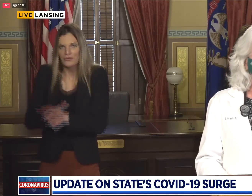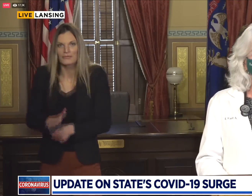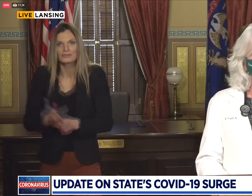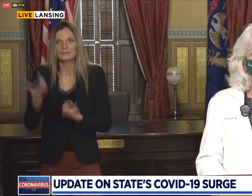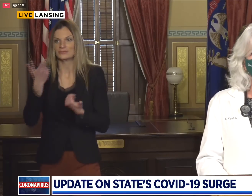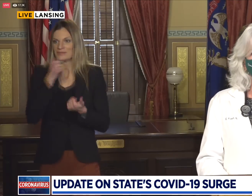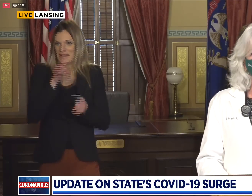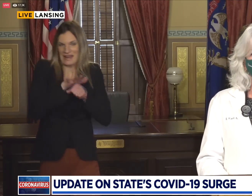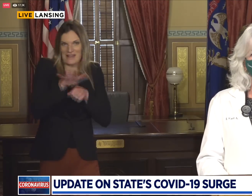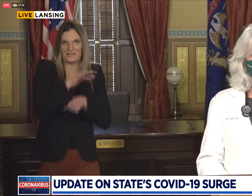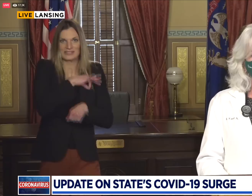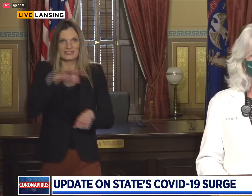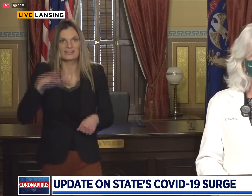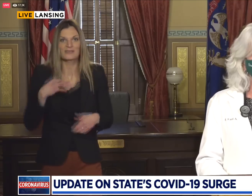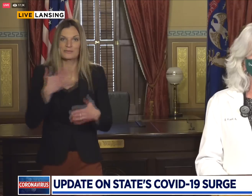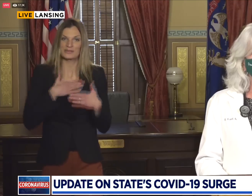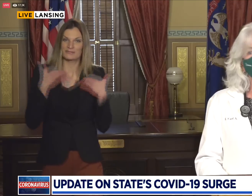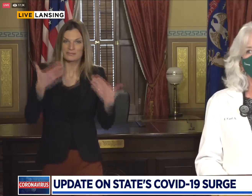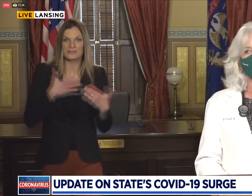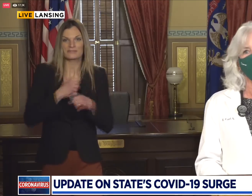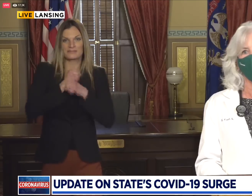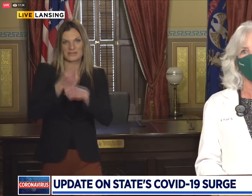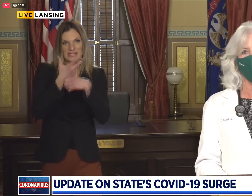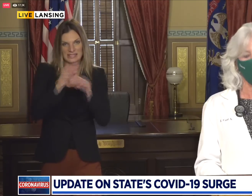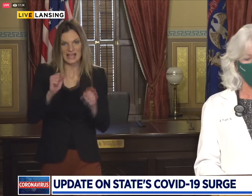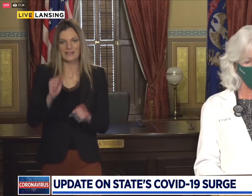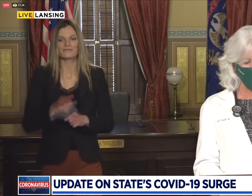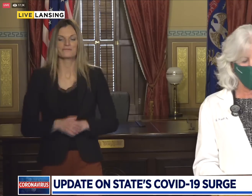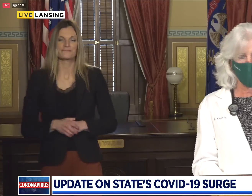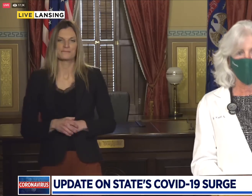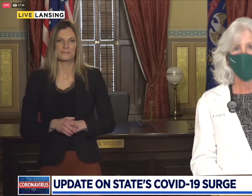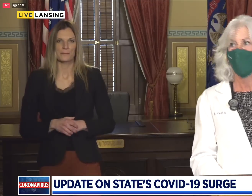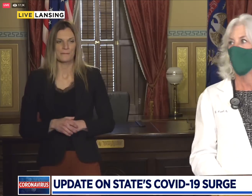everything that they can to stay well and stay home if you're not feeling well.